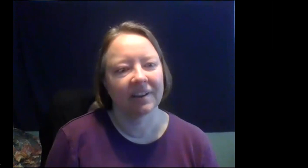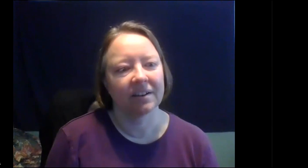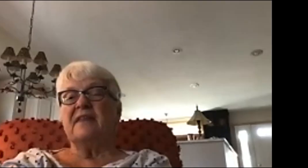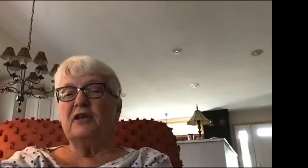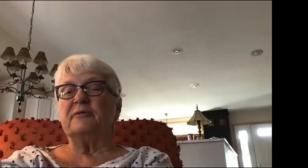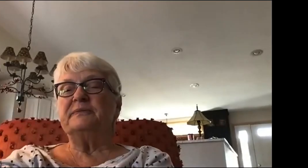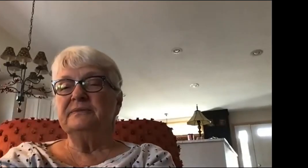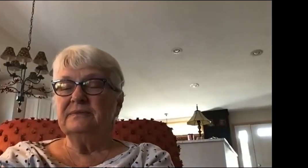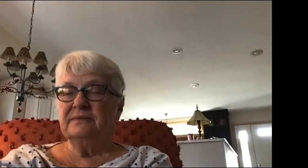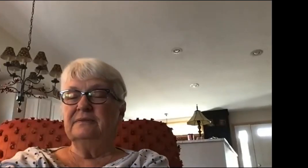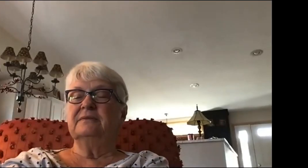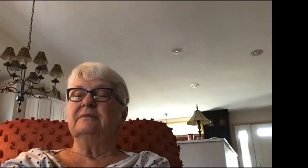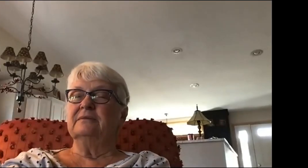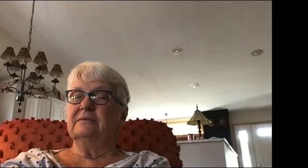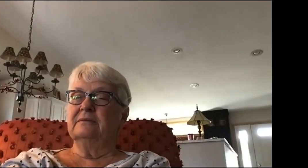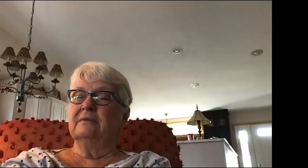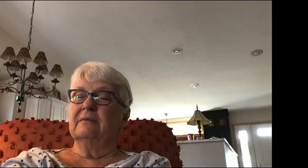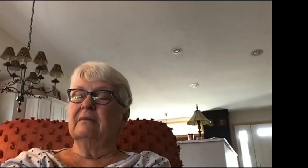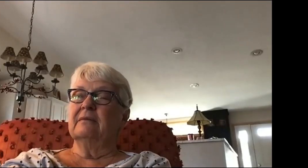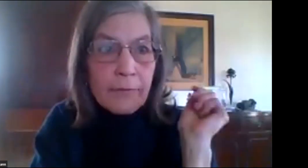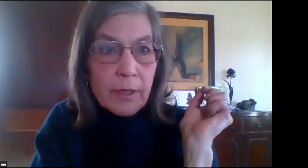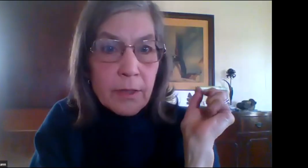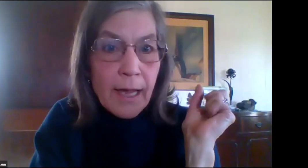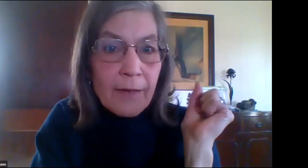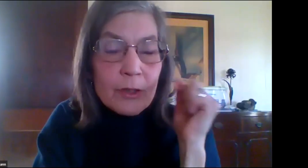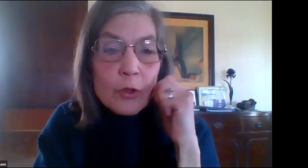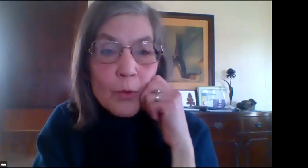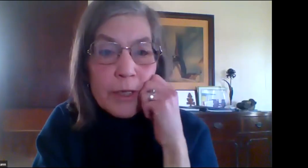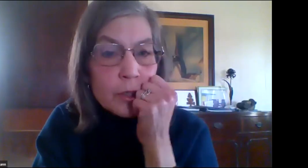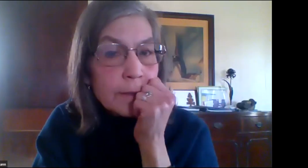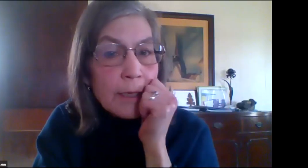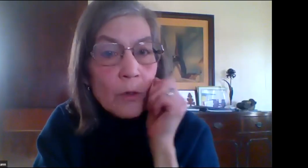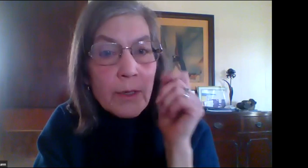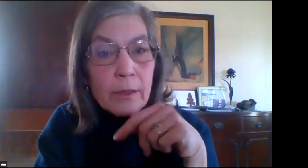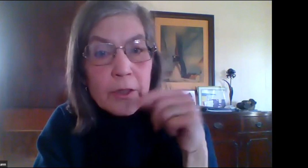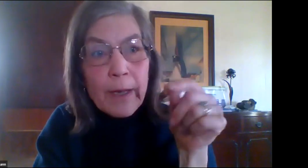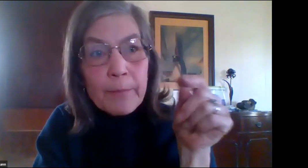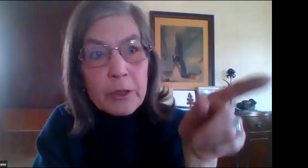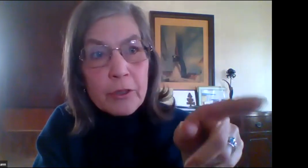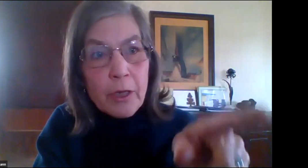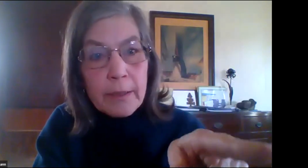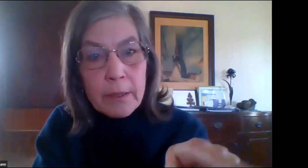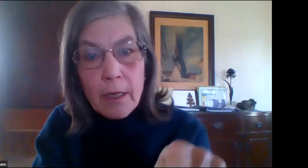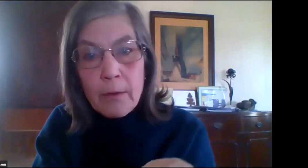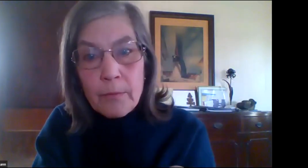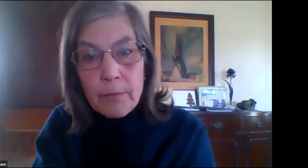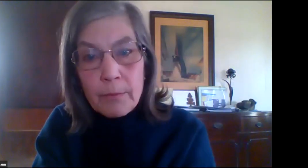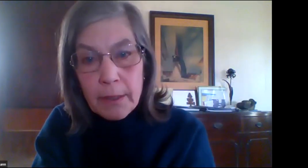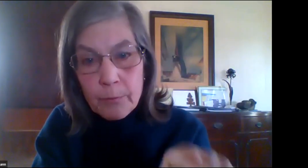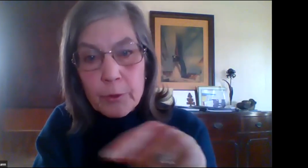okay, thank you. Mhm. I have a Zoom question. When I look at my picture on my